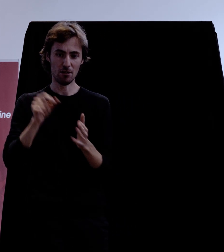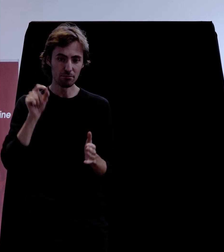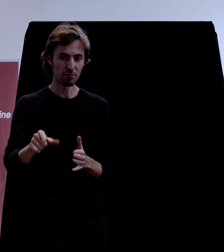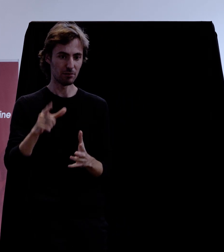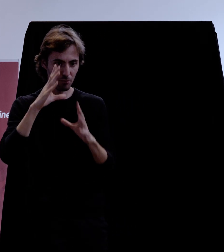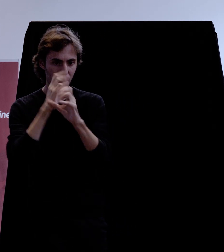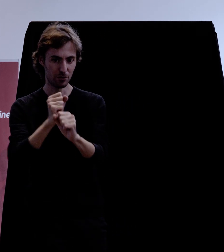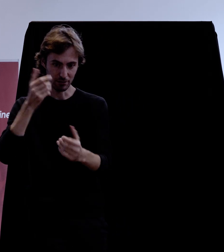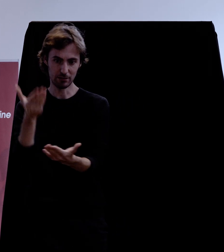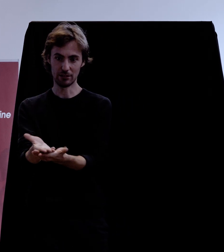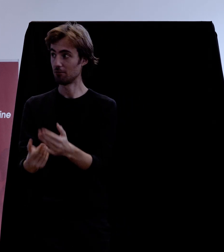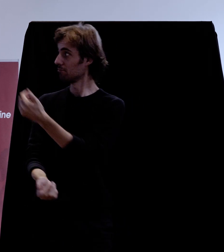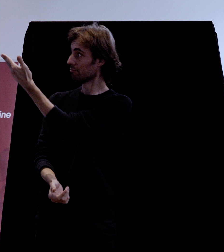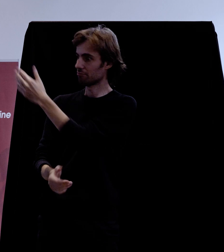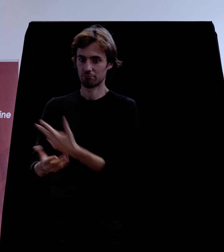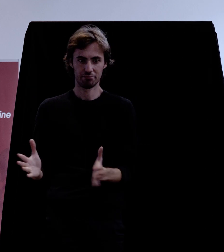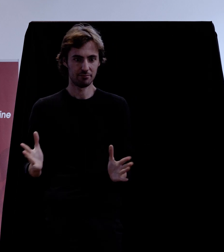sensitive to that.